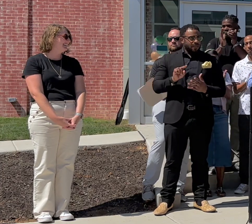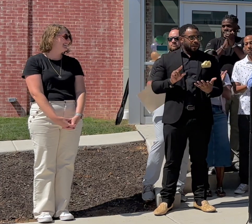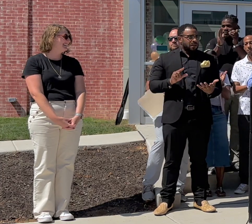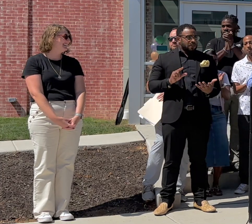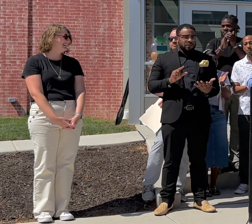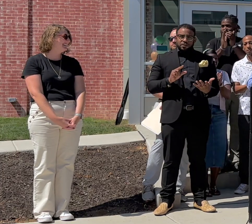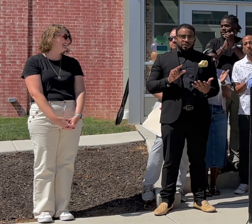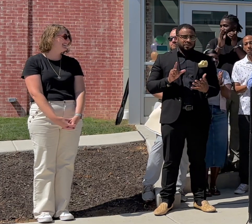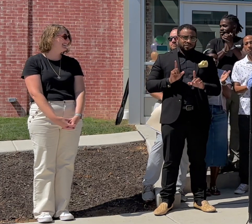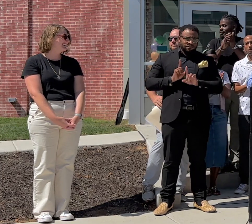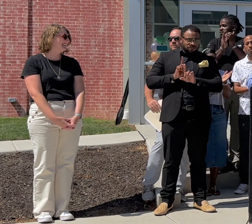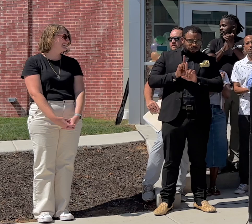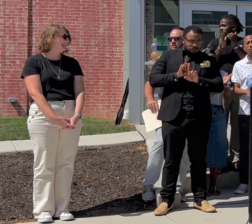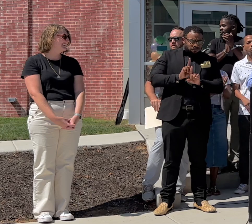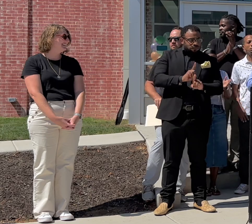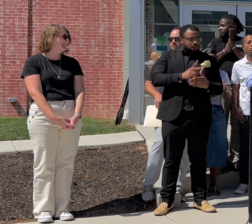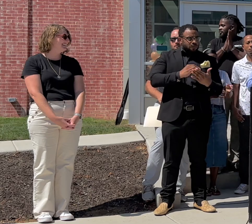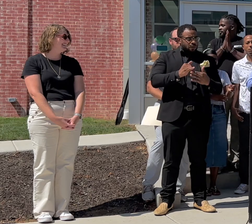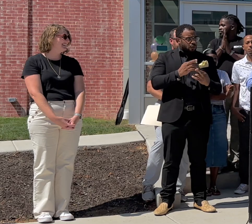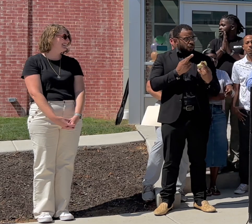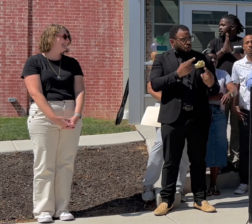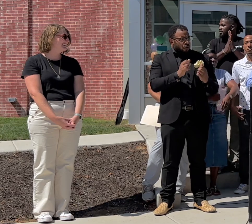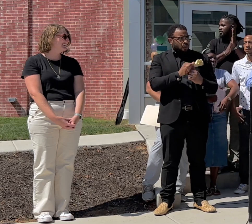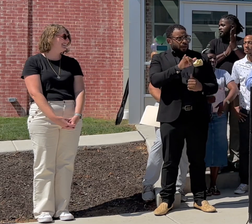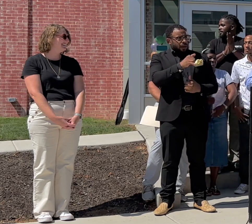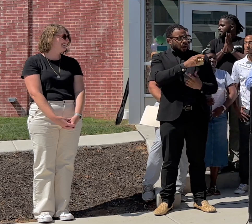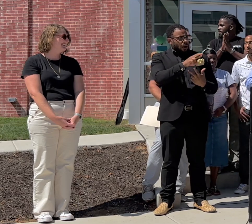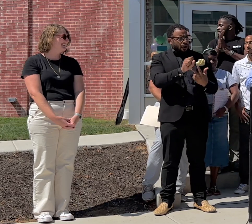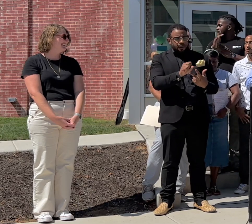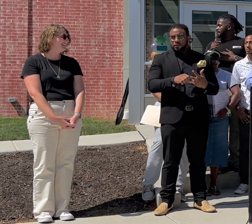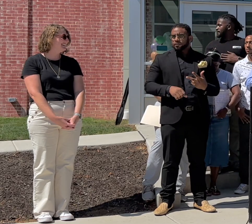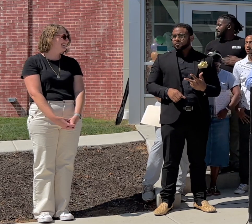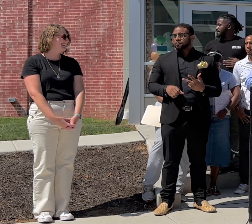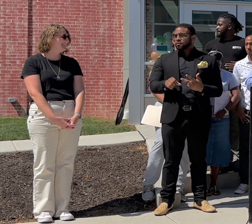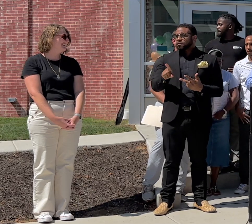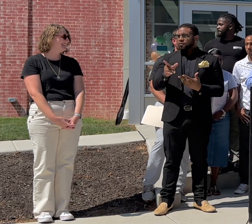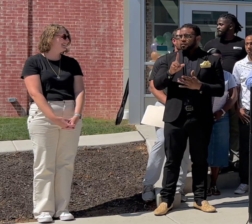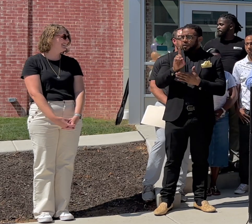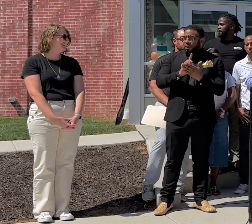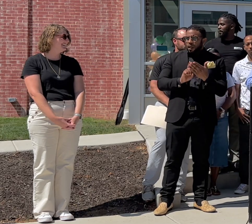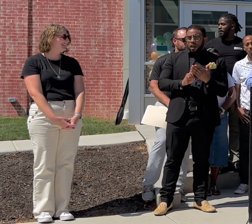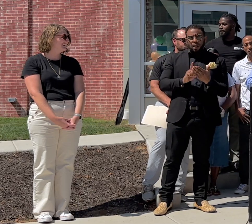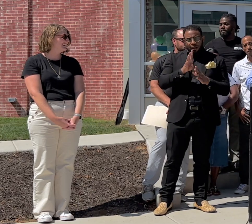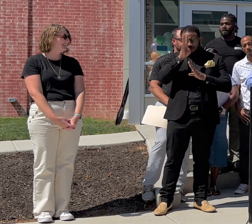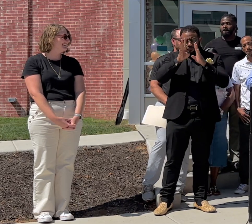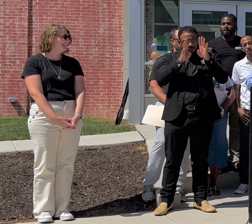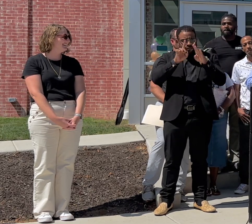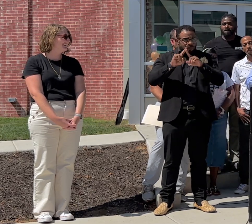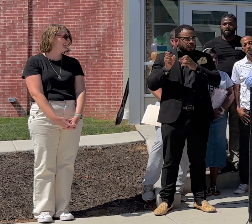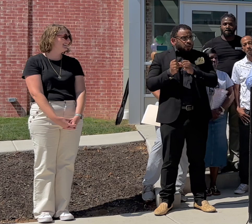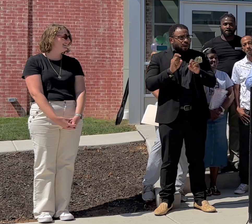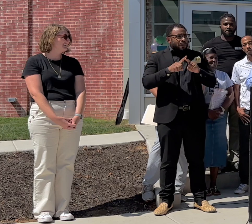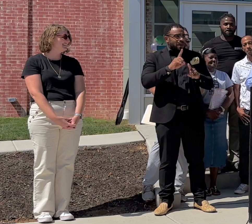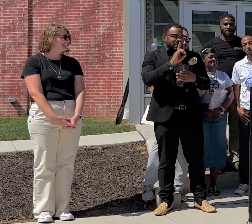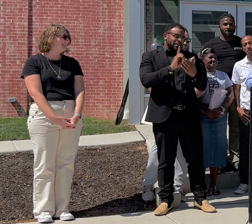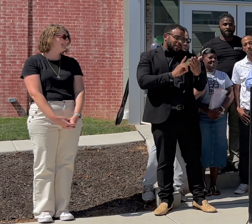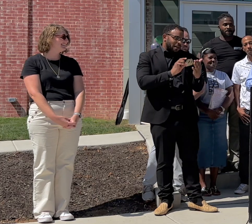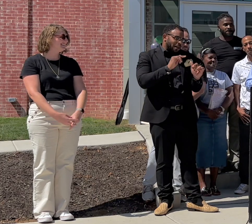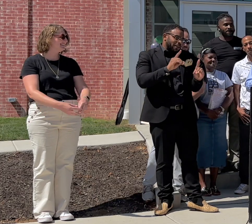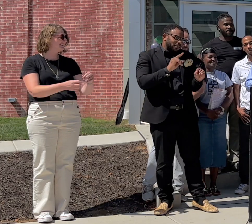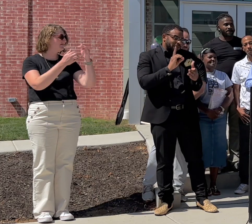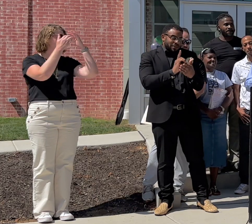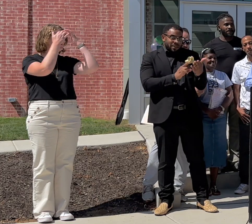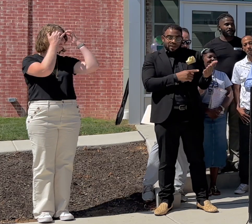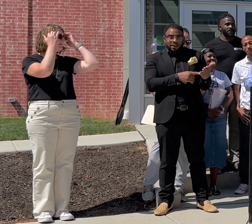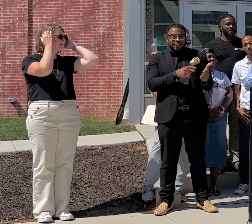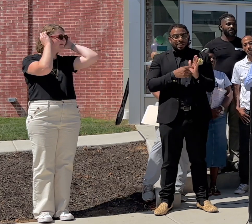Liz stayed on top of this project. She worked closely with JRS, and you know, your designers can come up with all kinds of strategies, but the designers, all they can do is